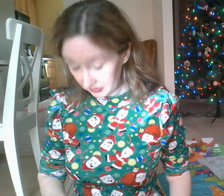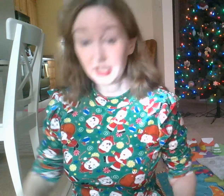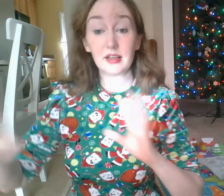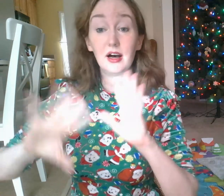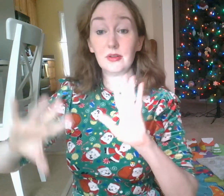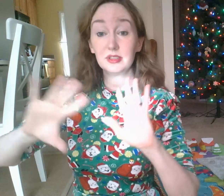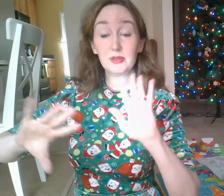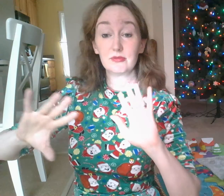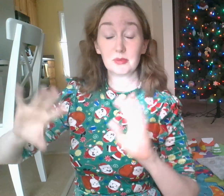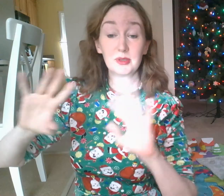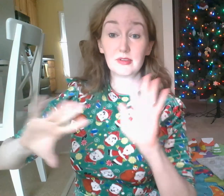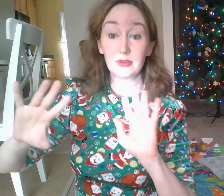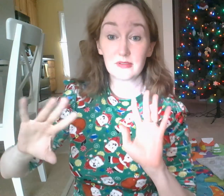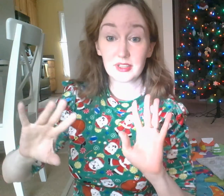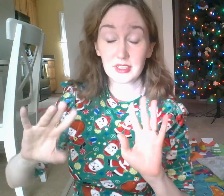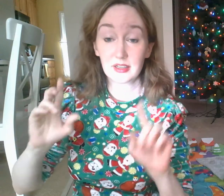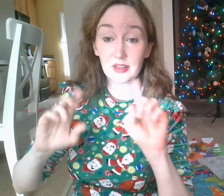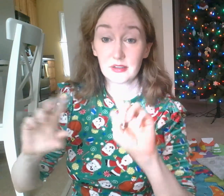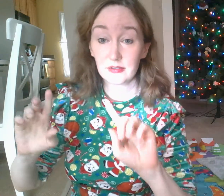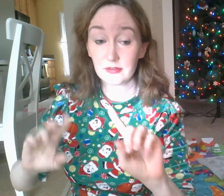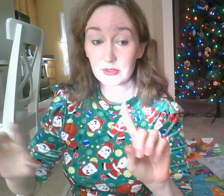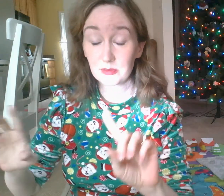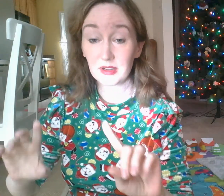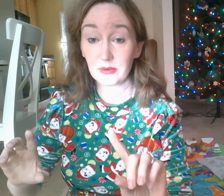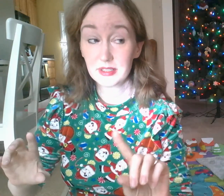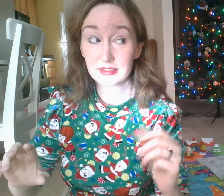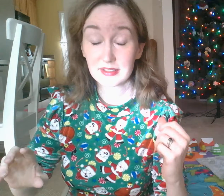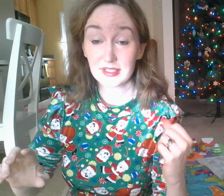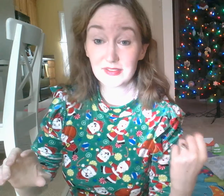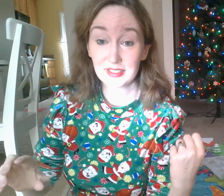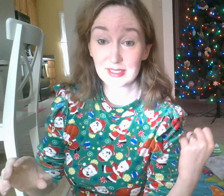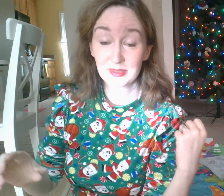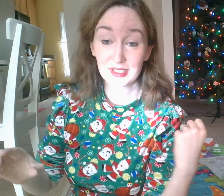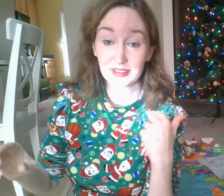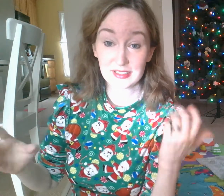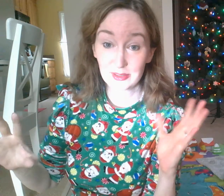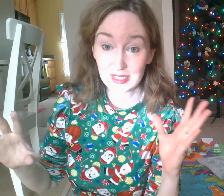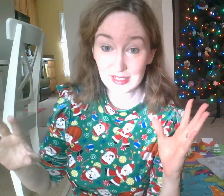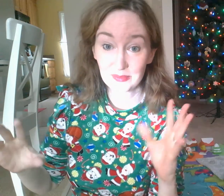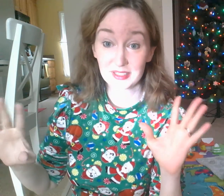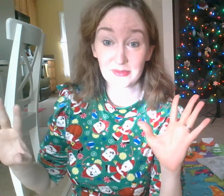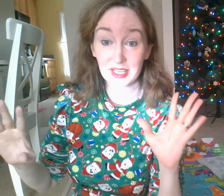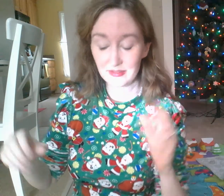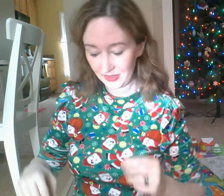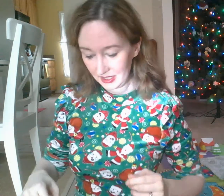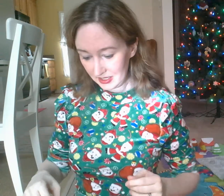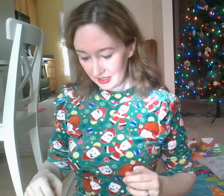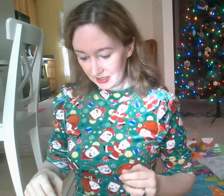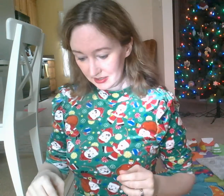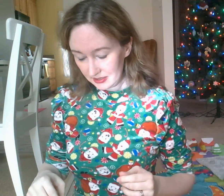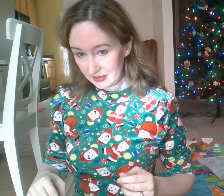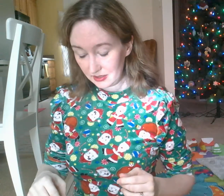yeah, let me review everything first with my voice, if she lets me, unless she wakes up, and then without.